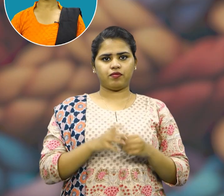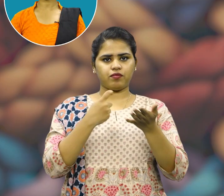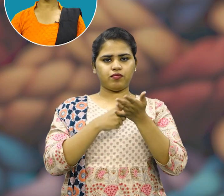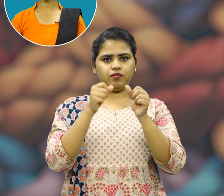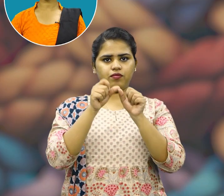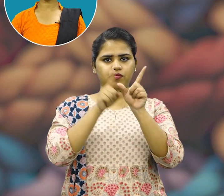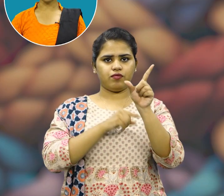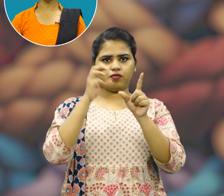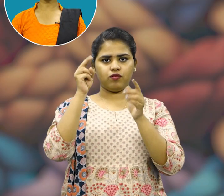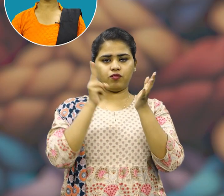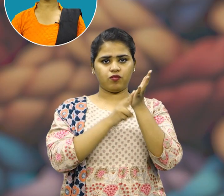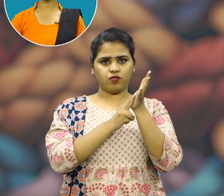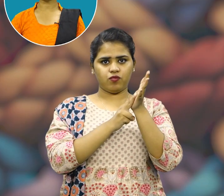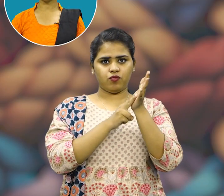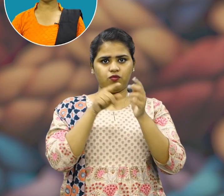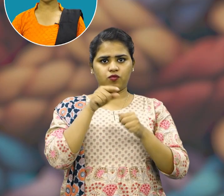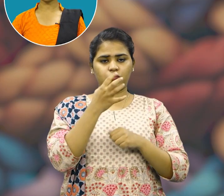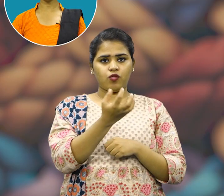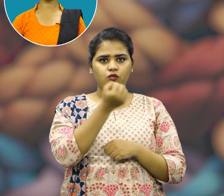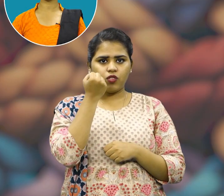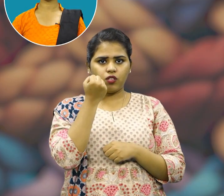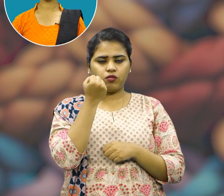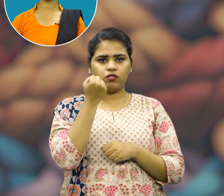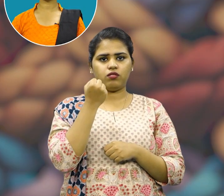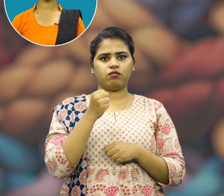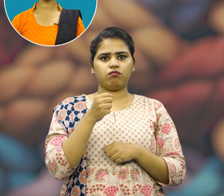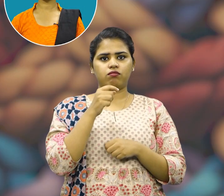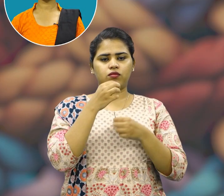Rayon is also found in sanitary products,